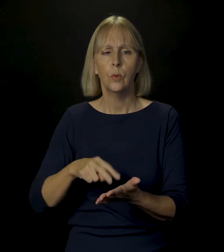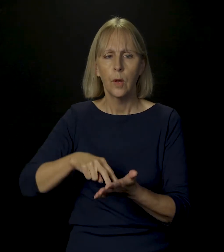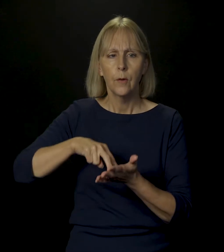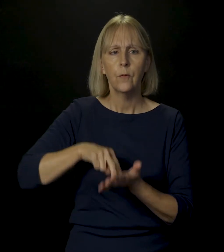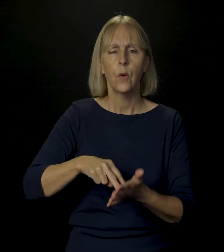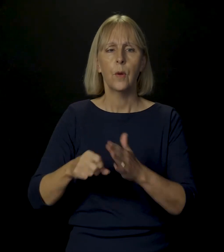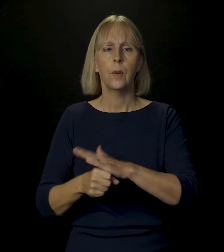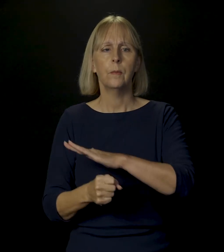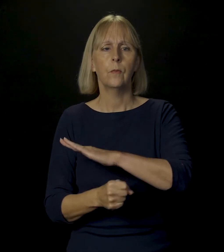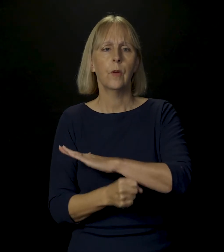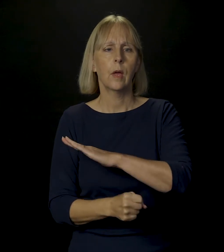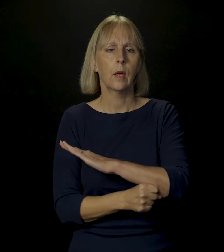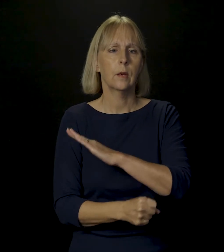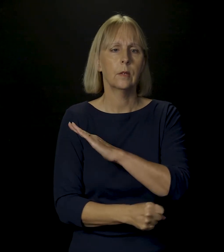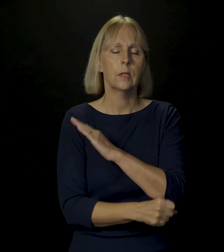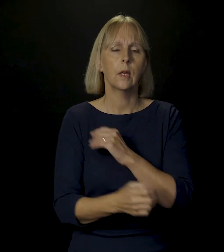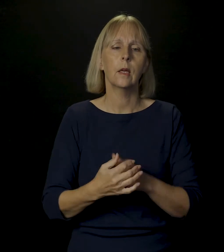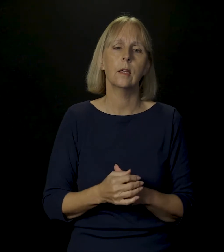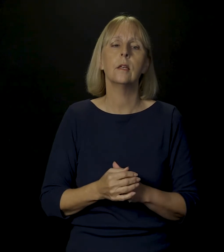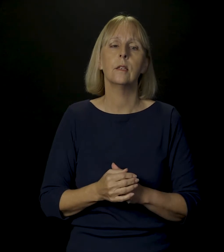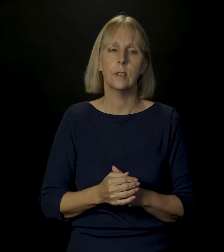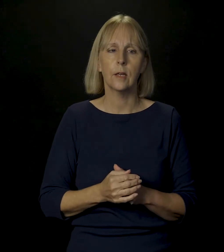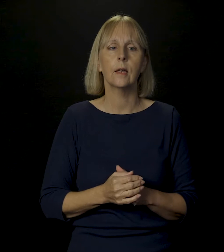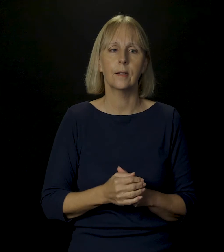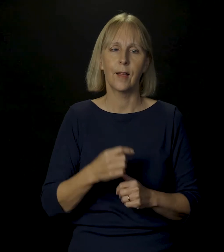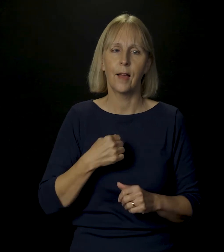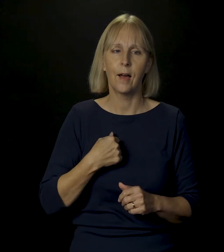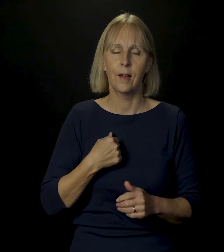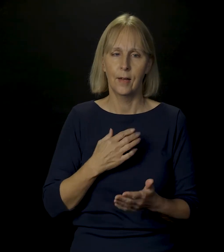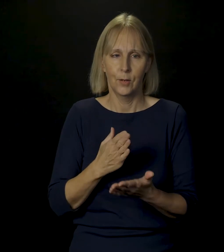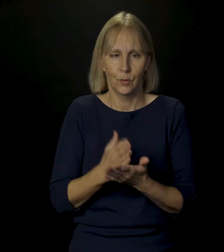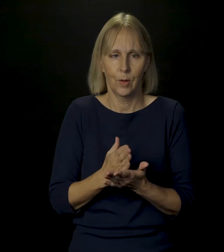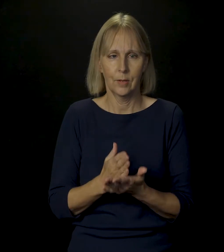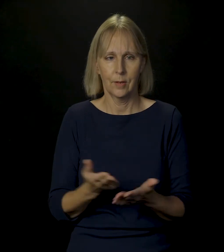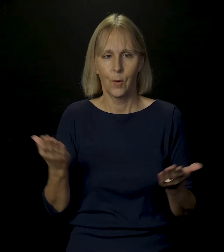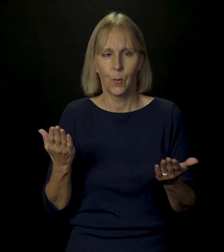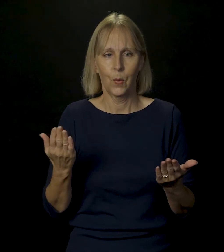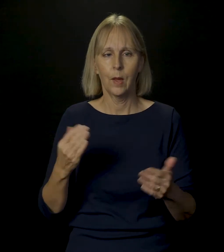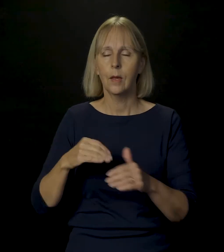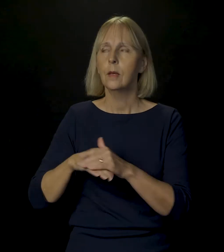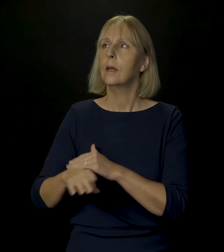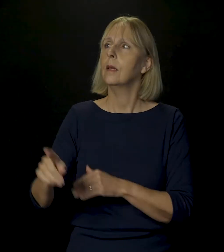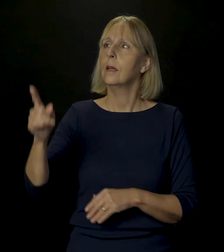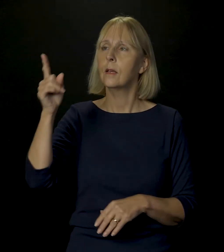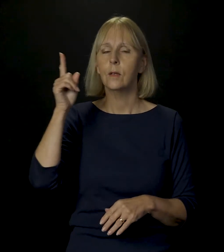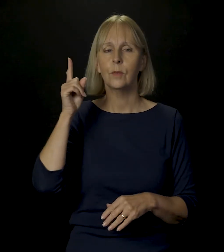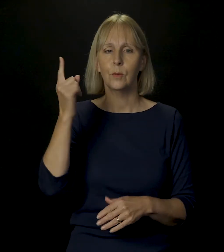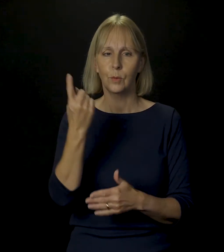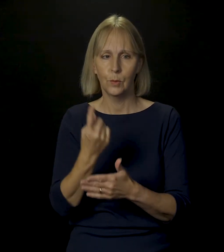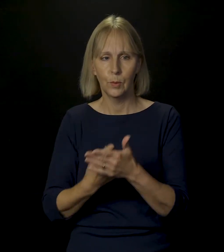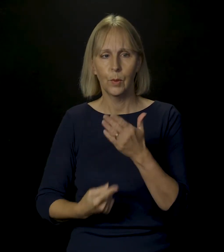Is A Good Foundation And I Will Put